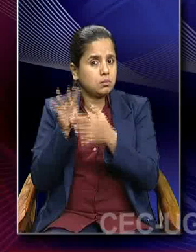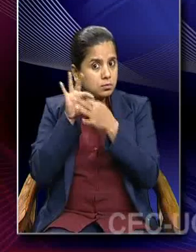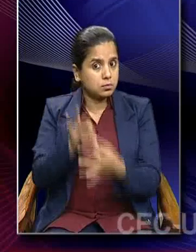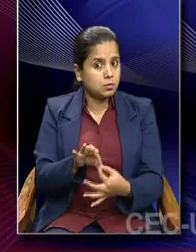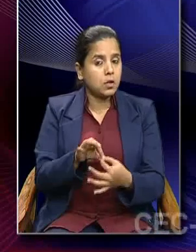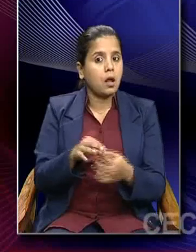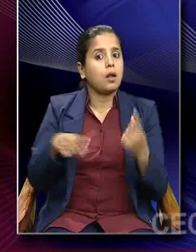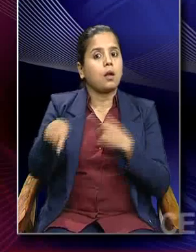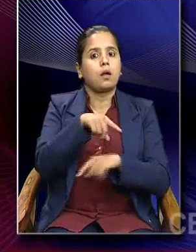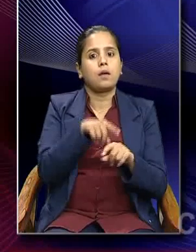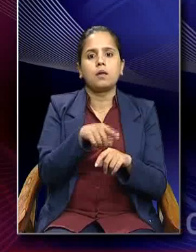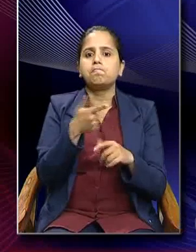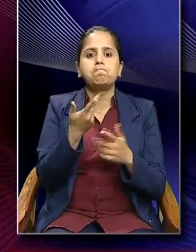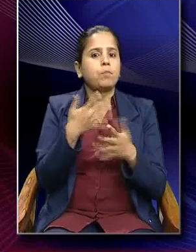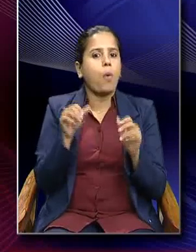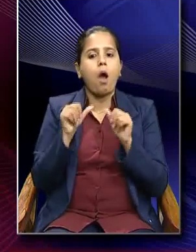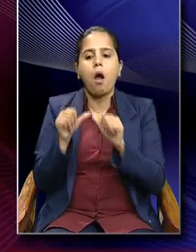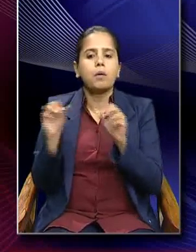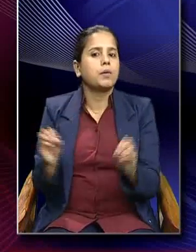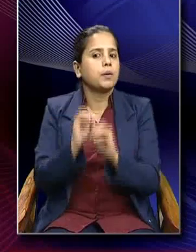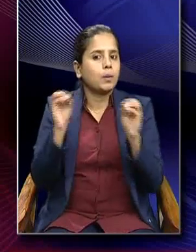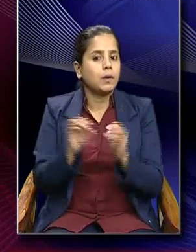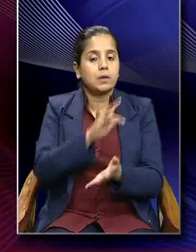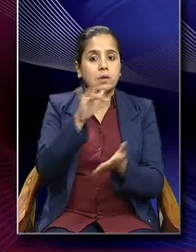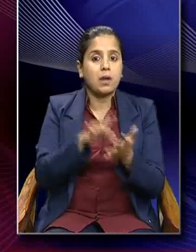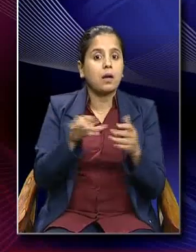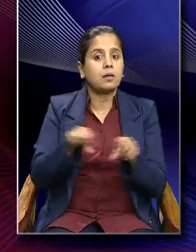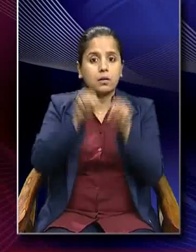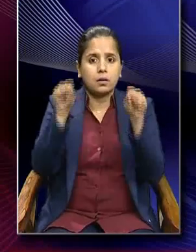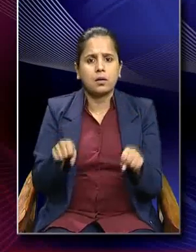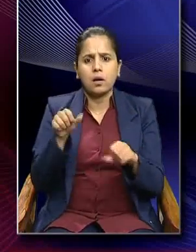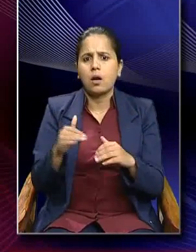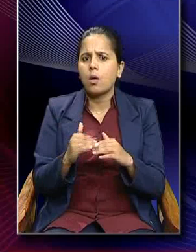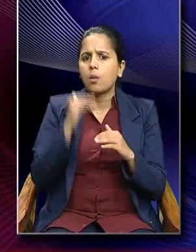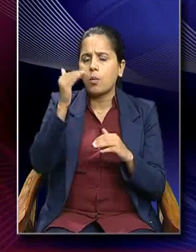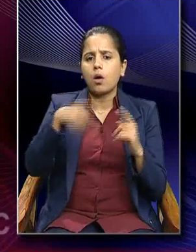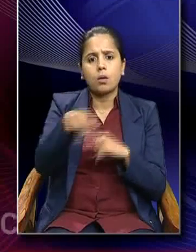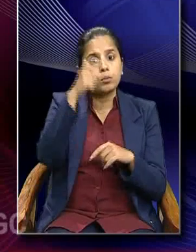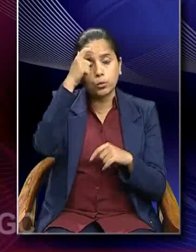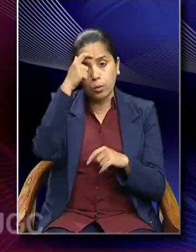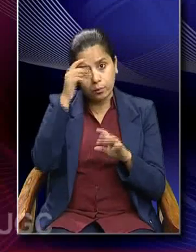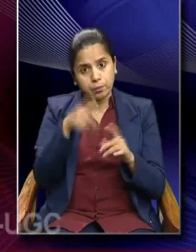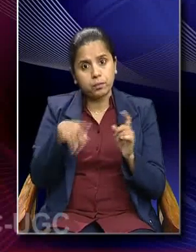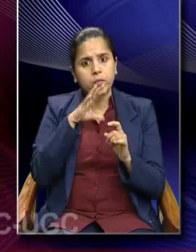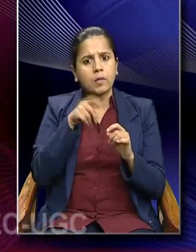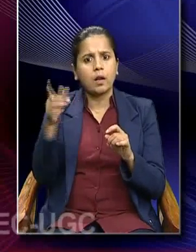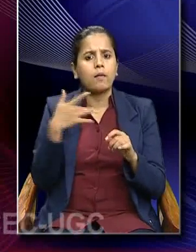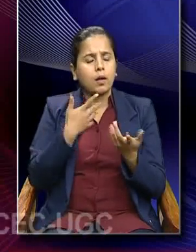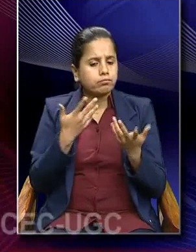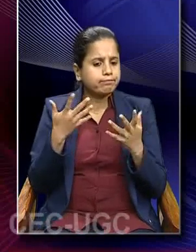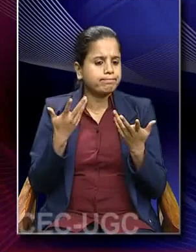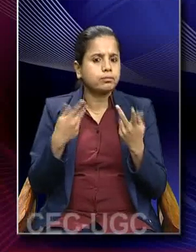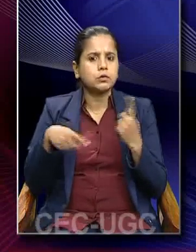with them are not addressed. A centralized system is highly vulnerable to being trapped in